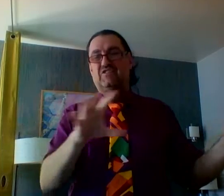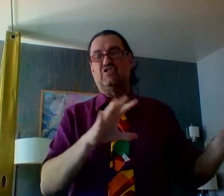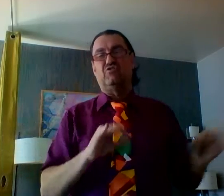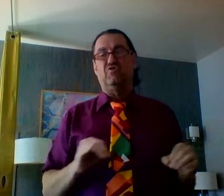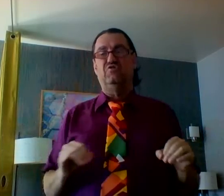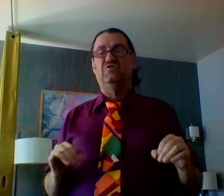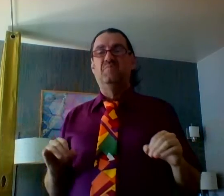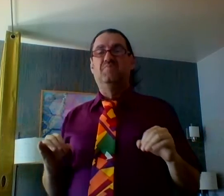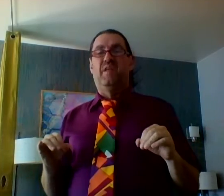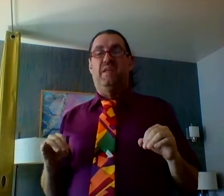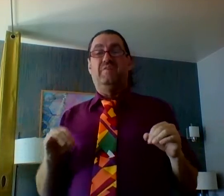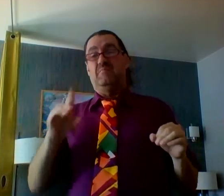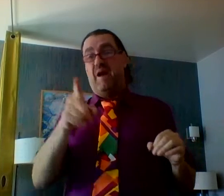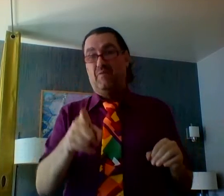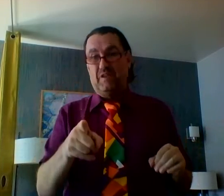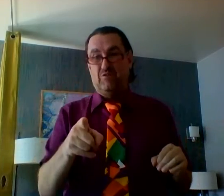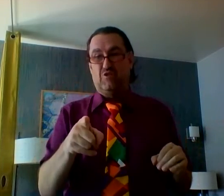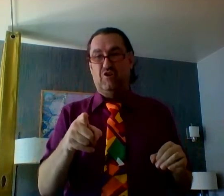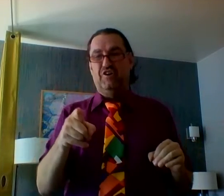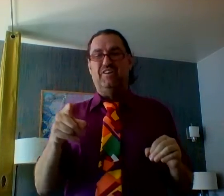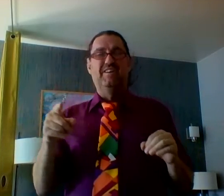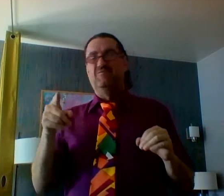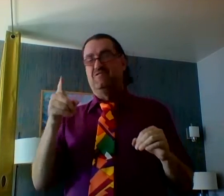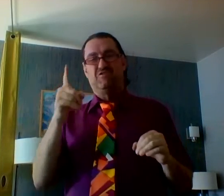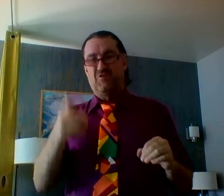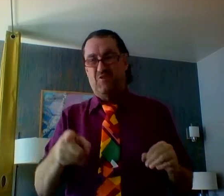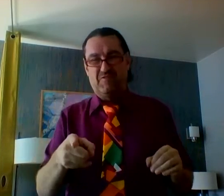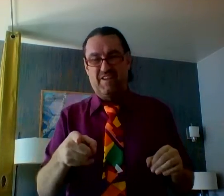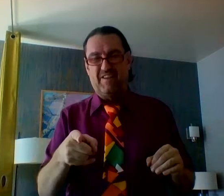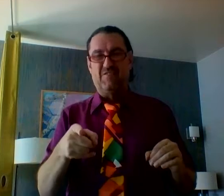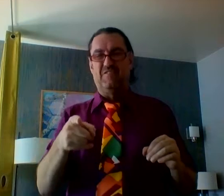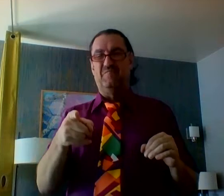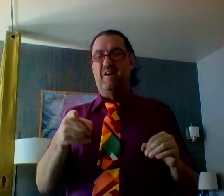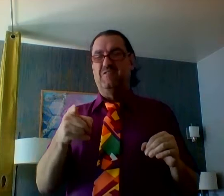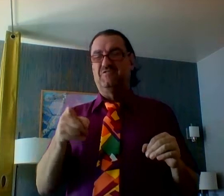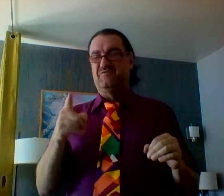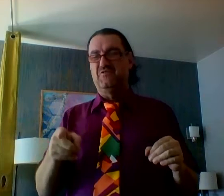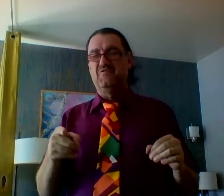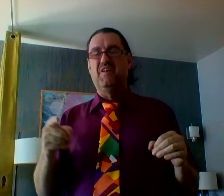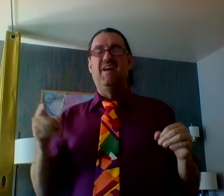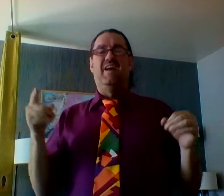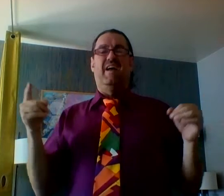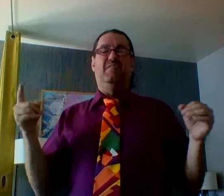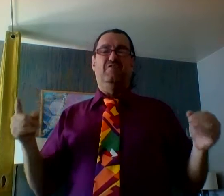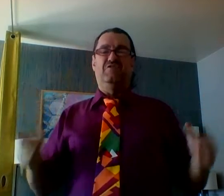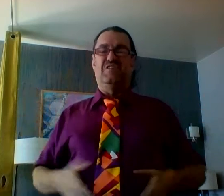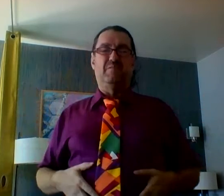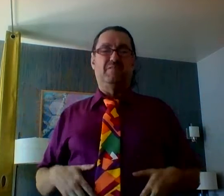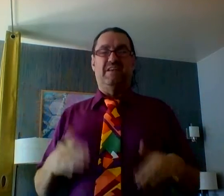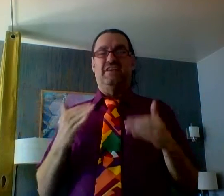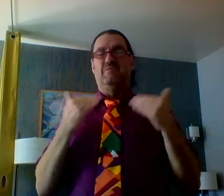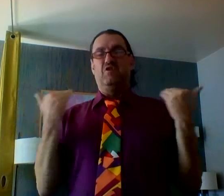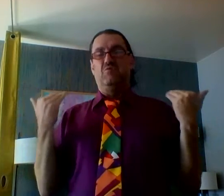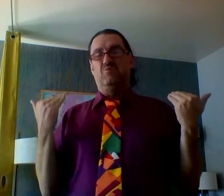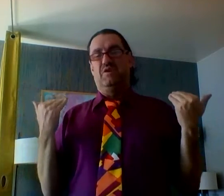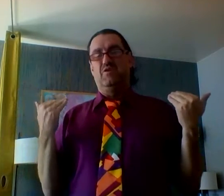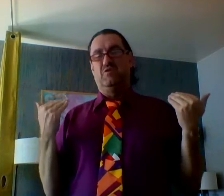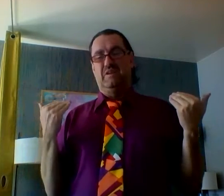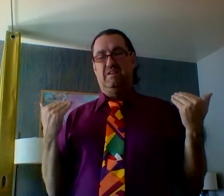delicious foods in the amount that you took, which don't overtake your amounts of food, and then your stomach's like, yep, nope, we can only eat